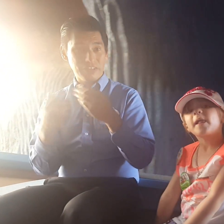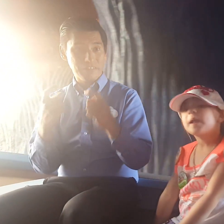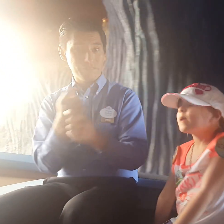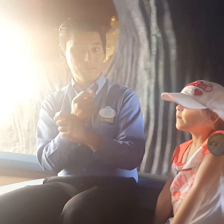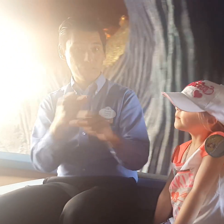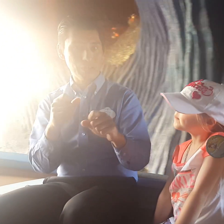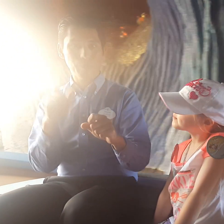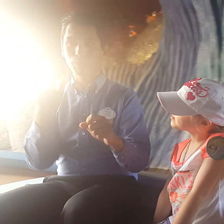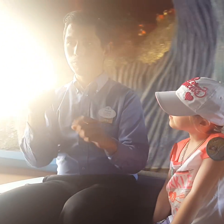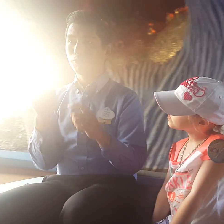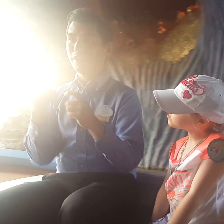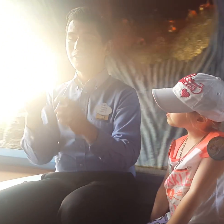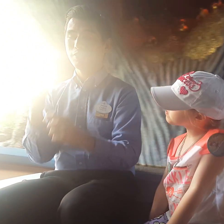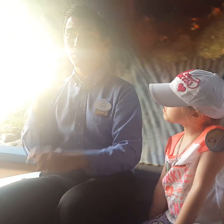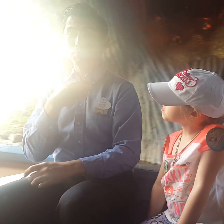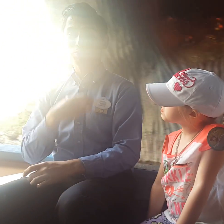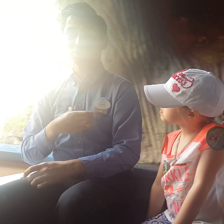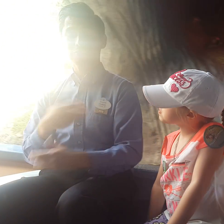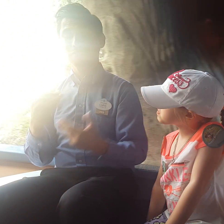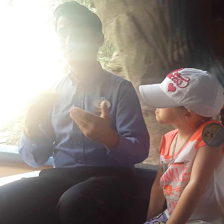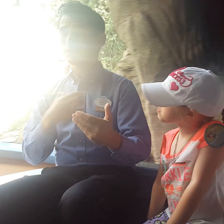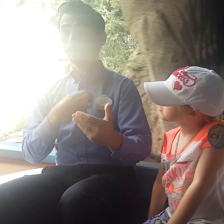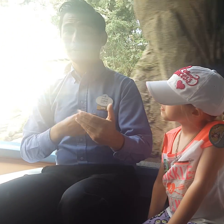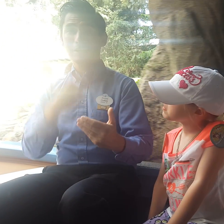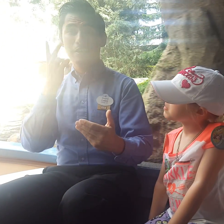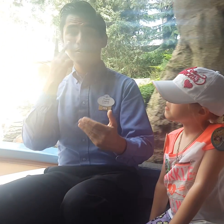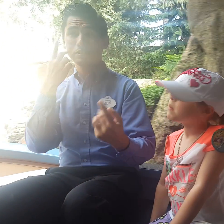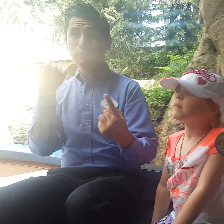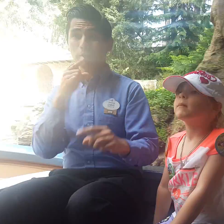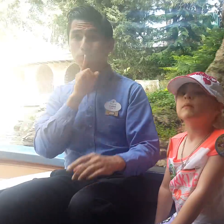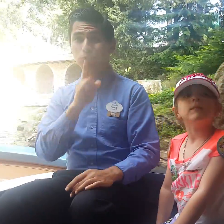wishes. So let's all make a wish and see if it comes true.